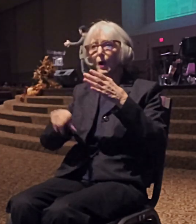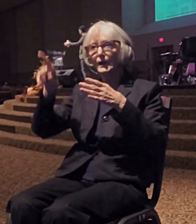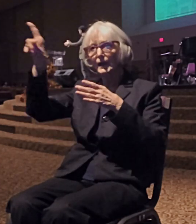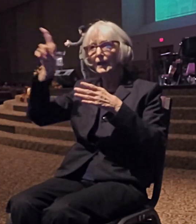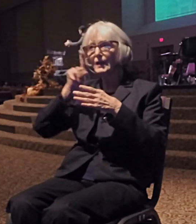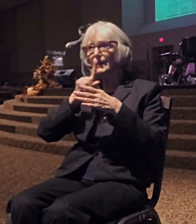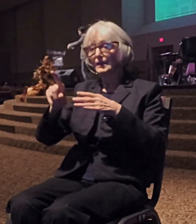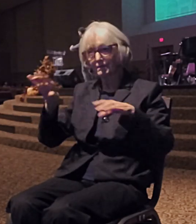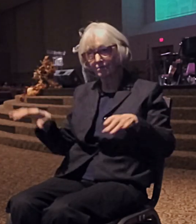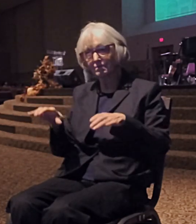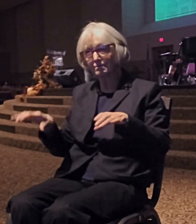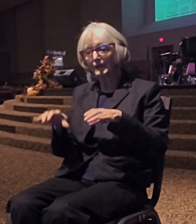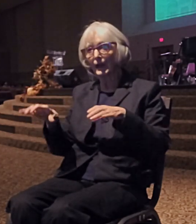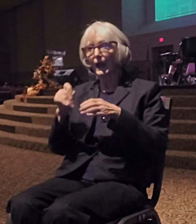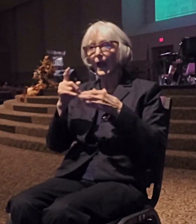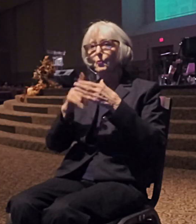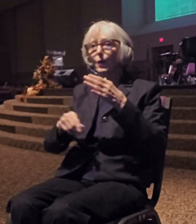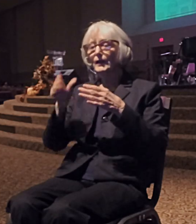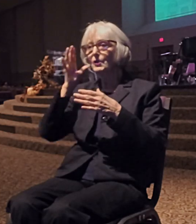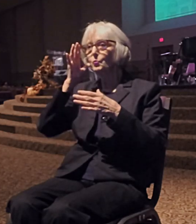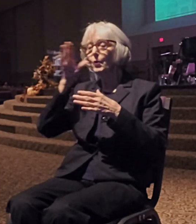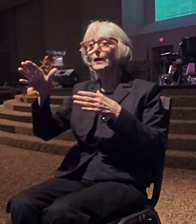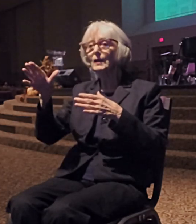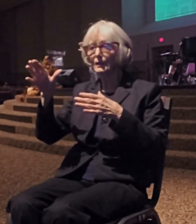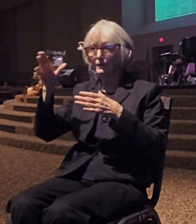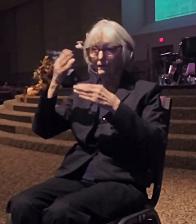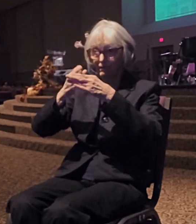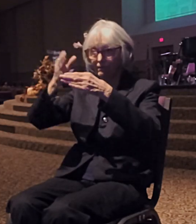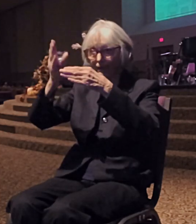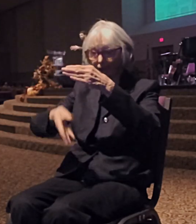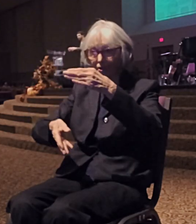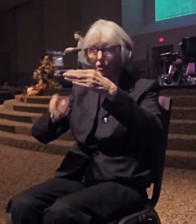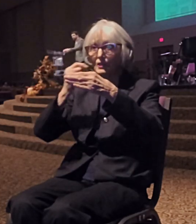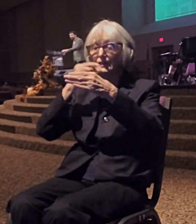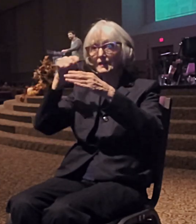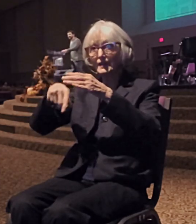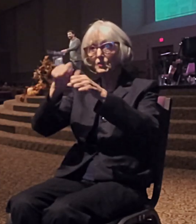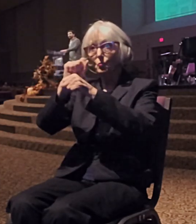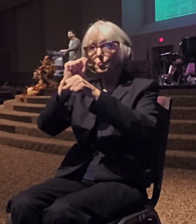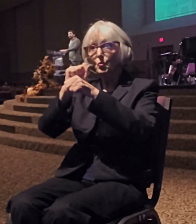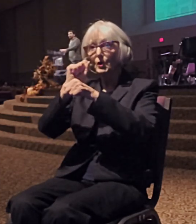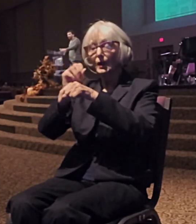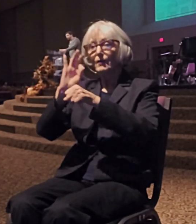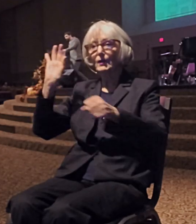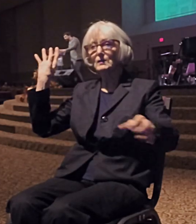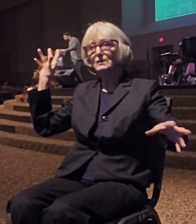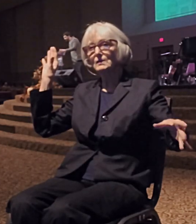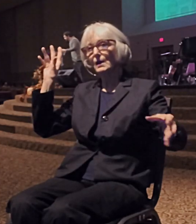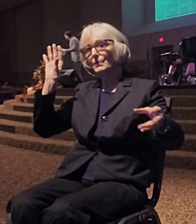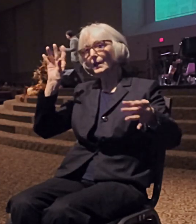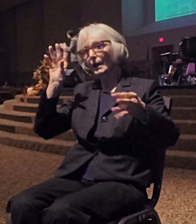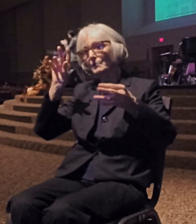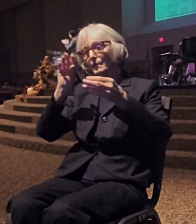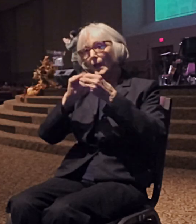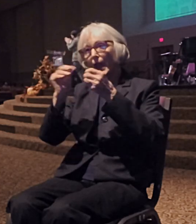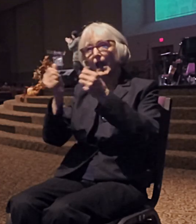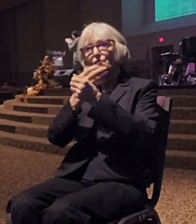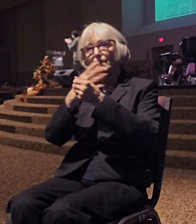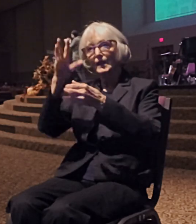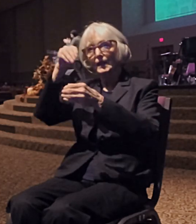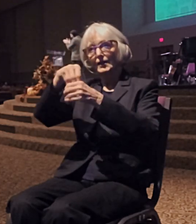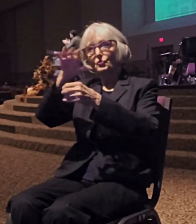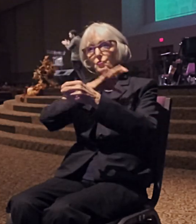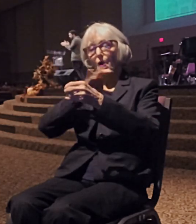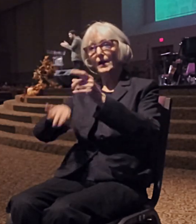at work doing, and what he is going to finish off is this work of summing up all things in Christ. Now that term,